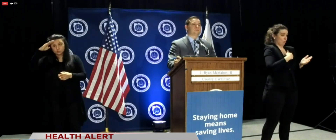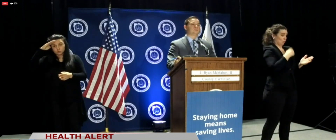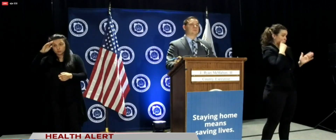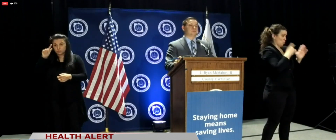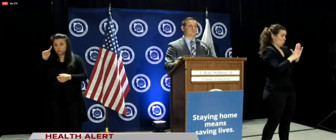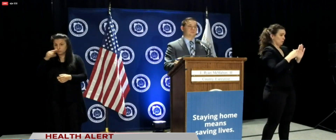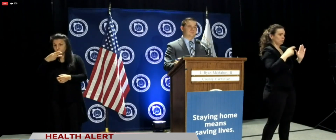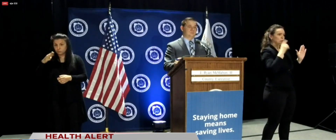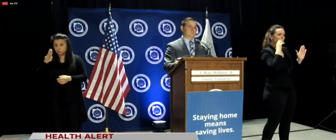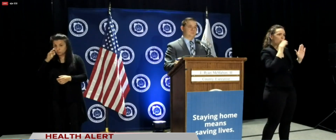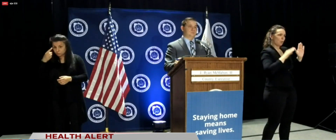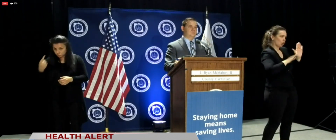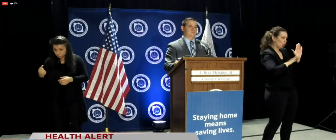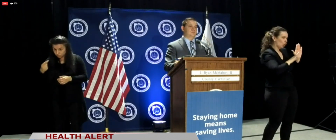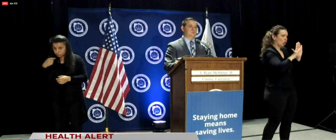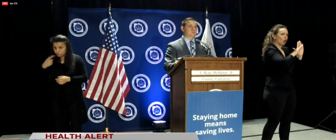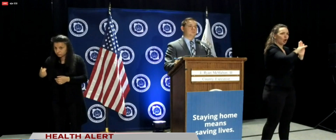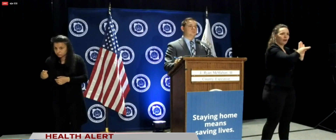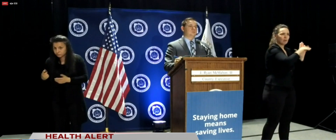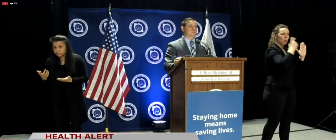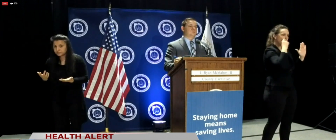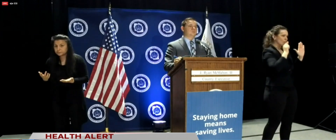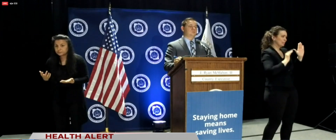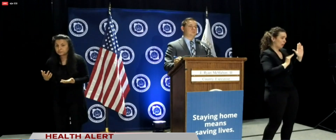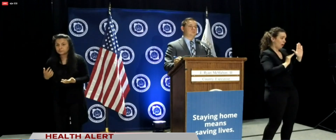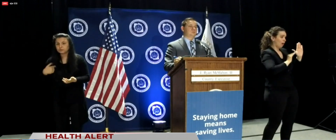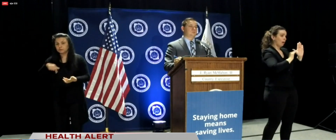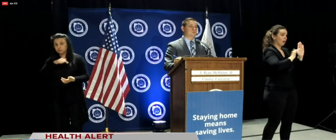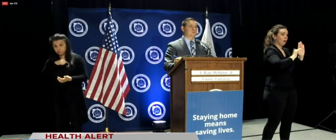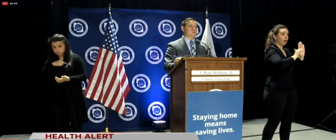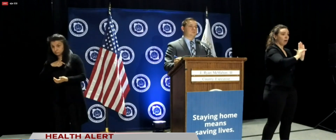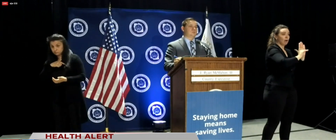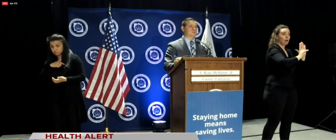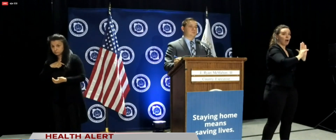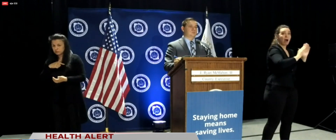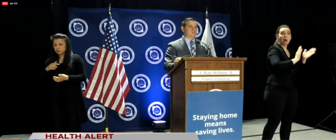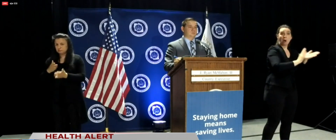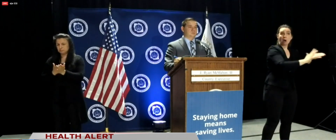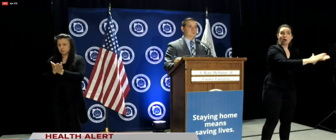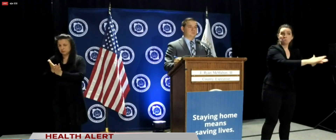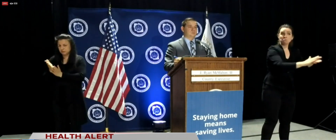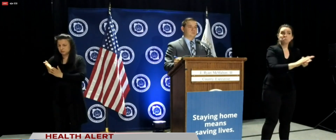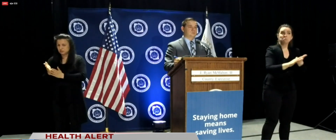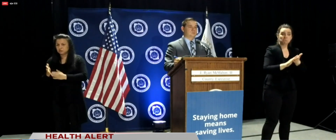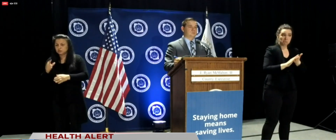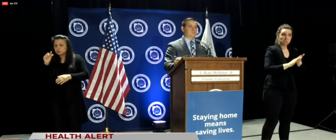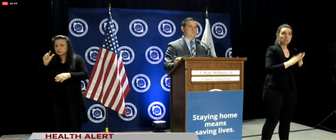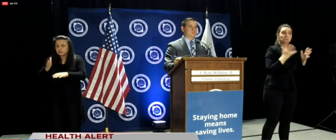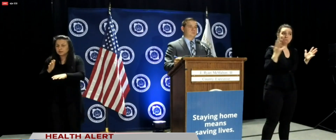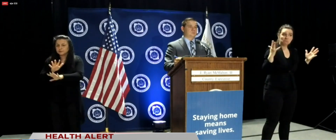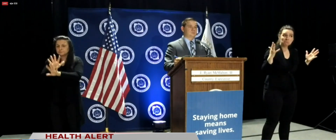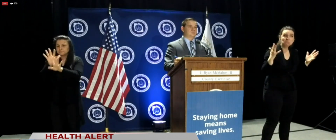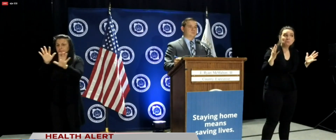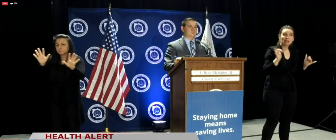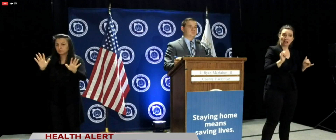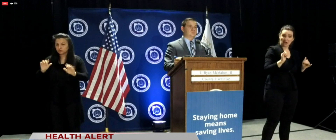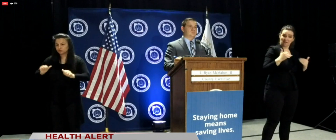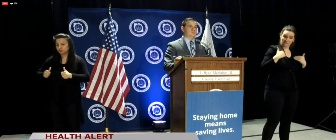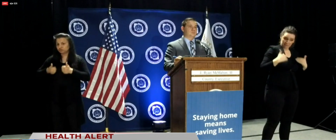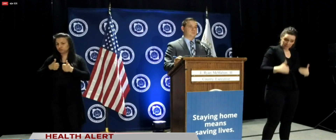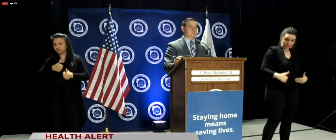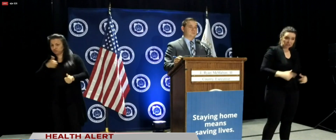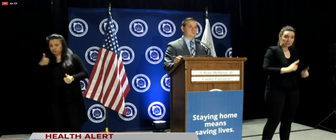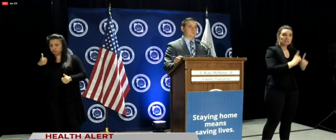because of the behaviors that we're all choosing. You know, most of us are choosing to social distance, but it's a really critical time to not